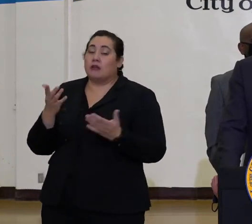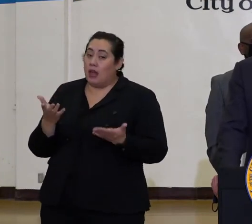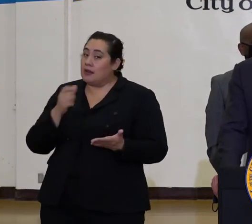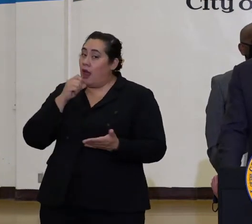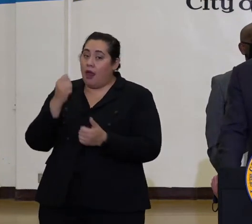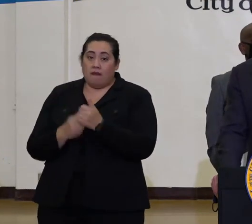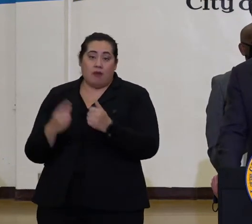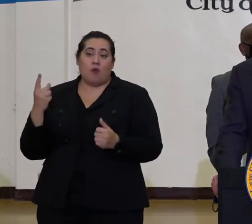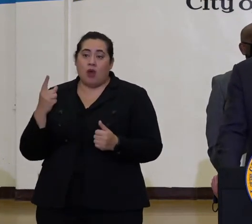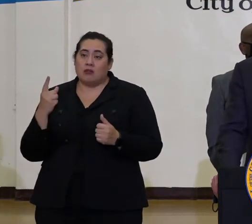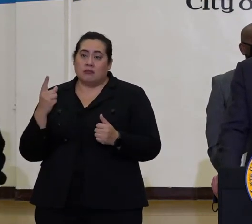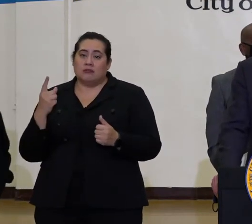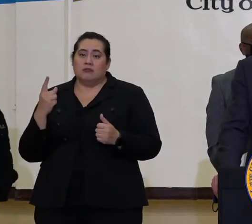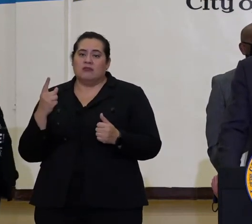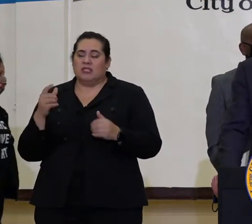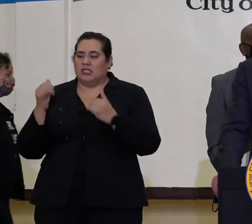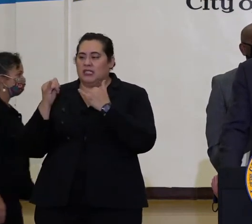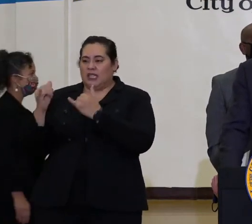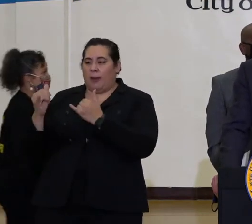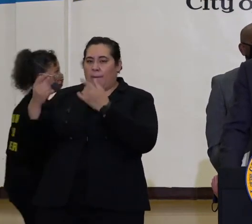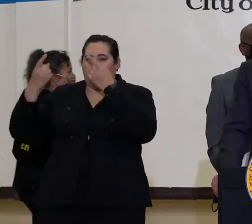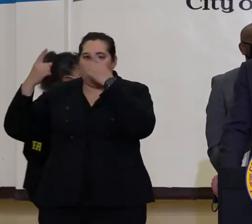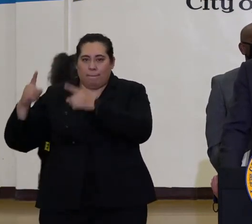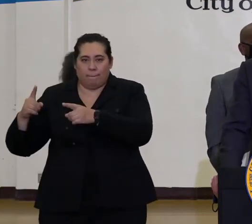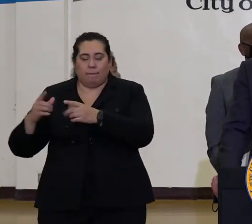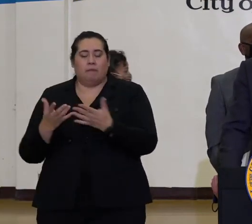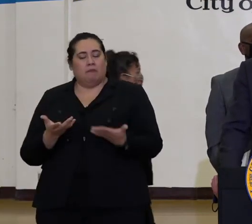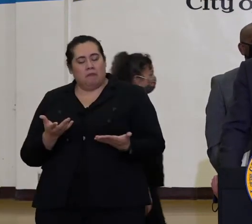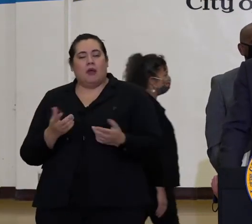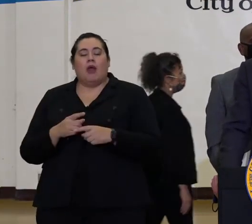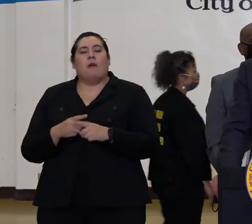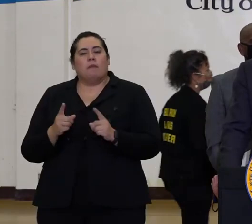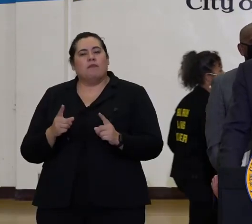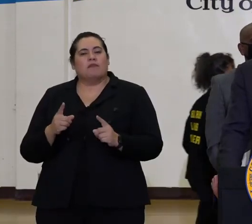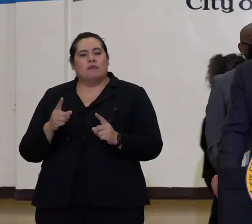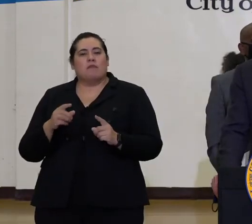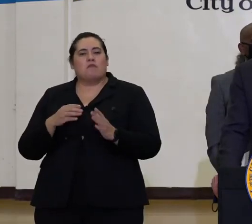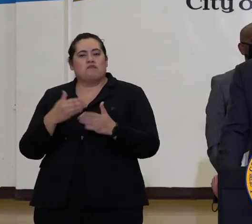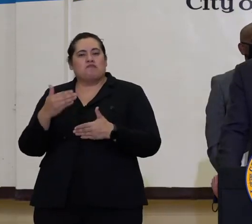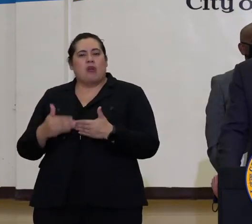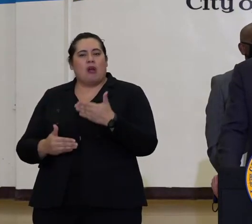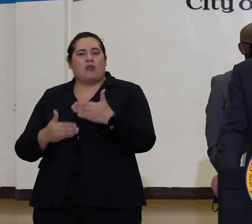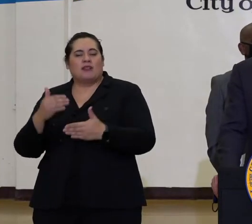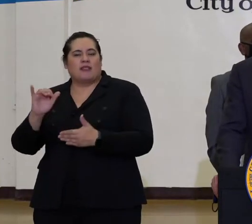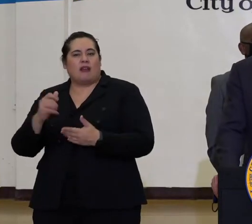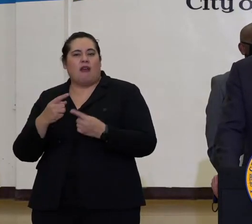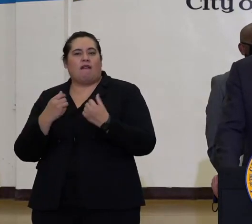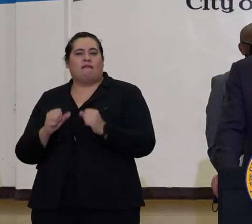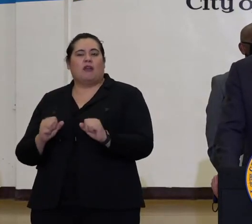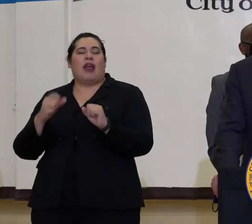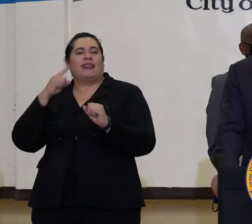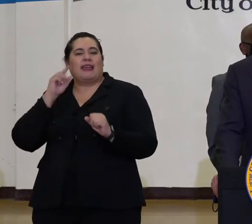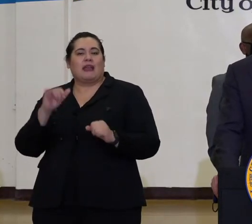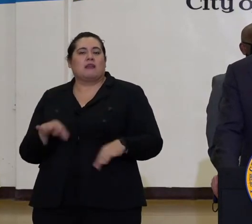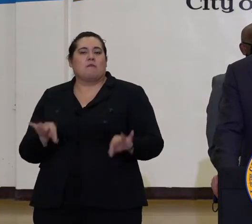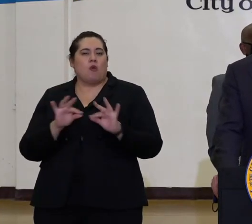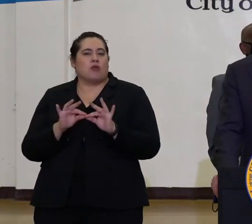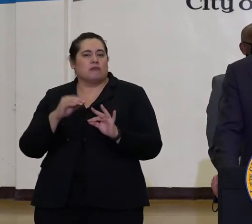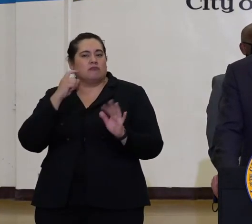not everybody ultimately landed on the same place or the same page, there was progress in that effort. And I think that's important to